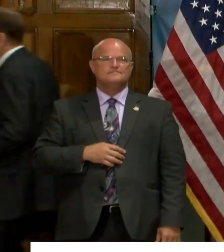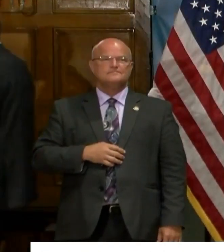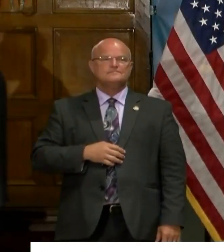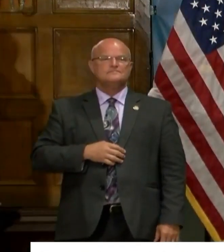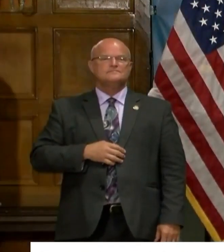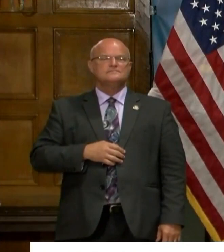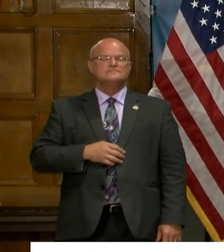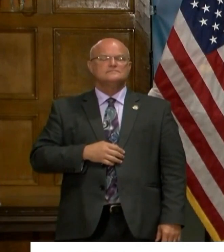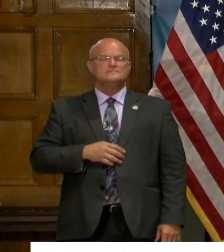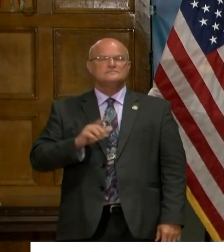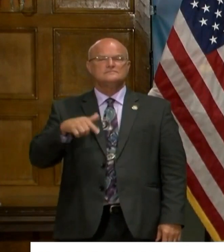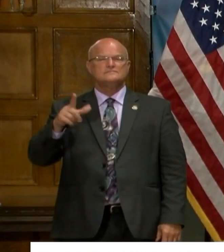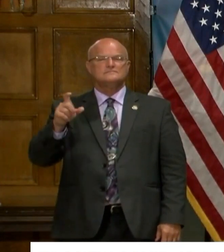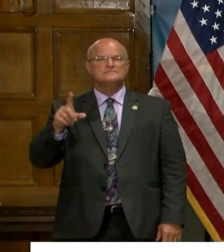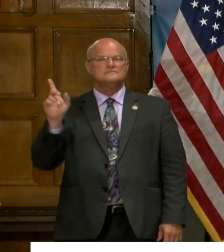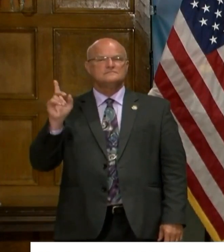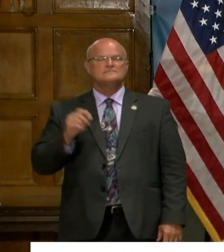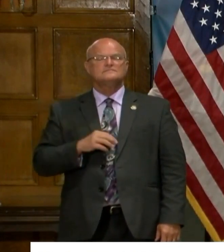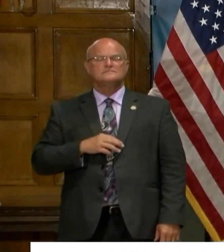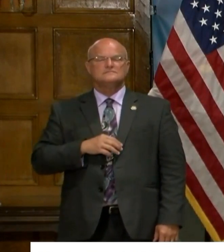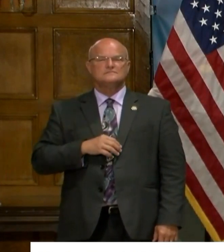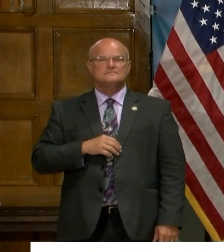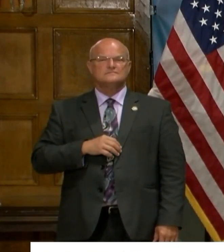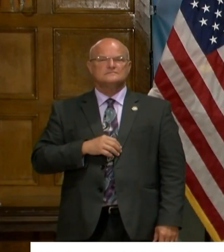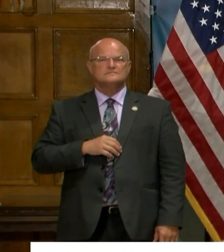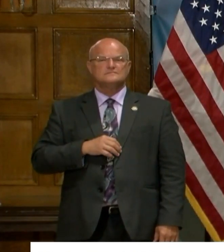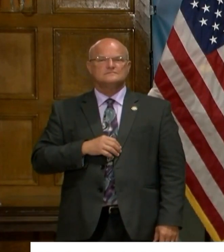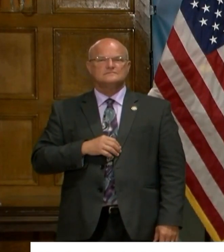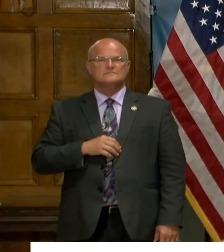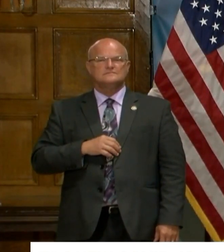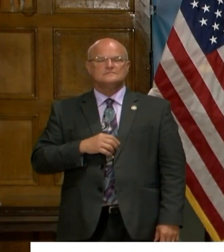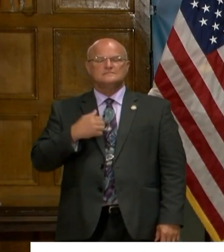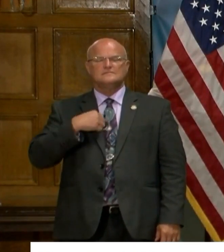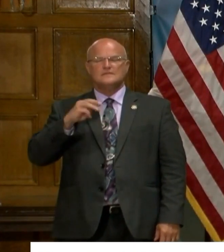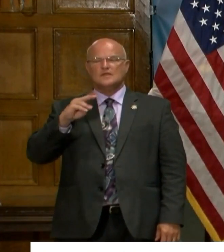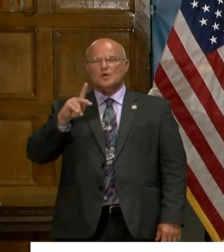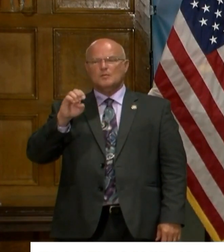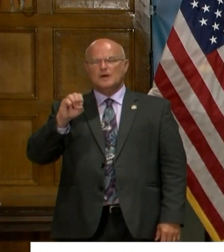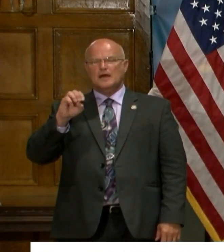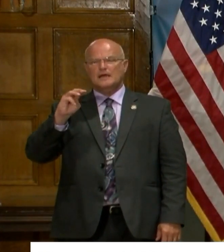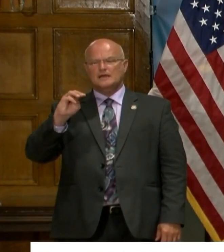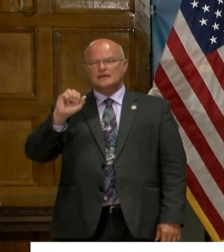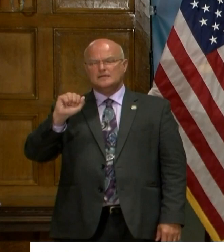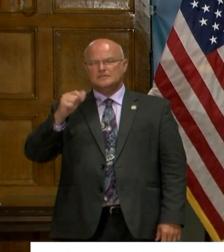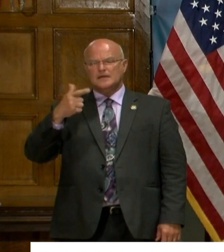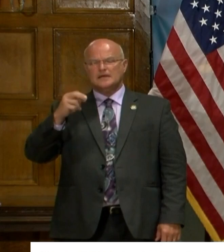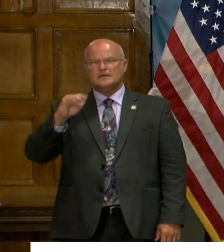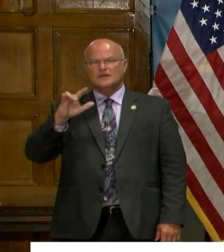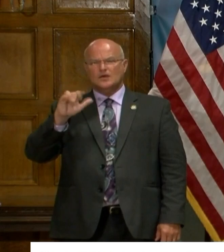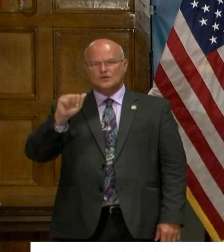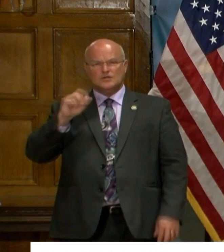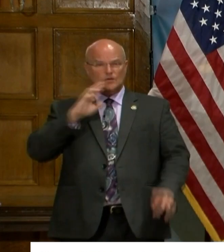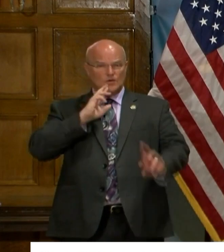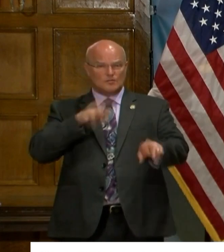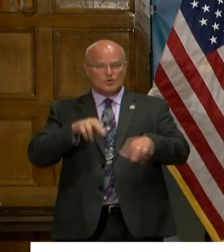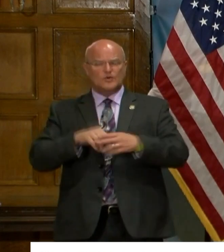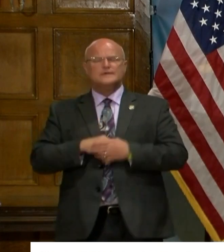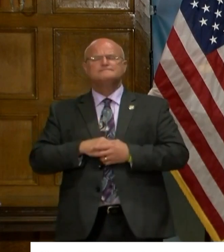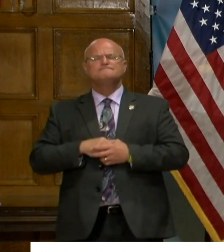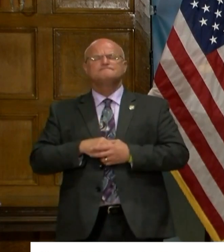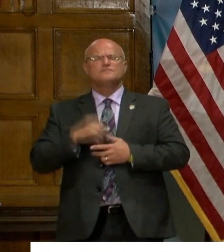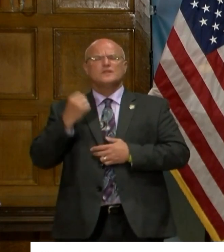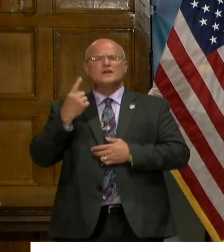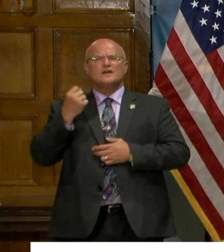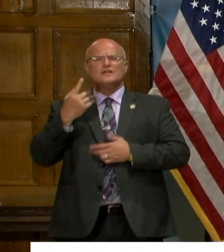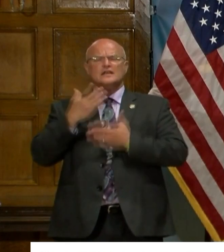Next question. Yes, Dr. Smith, this is Mike McNeil at MagnoliaReporter.com. I understand